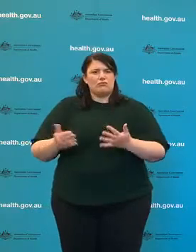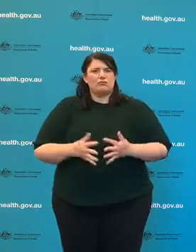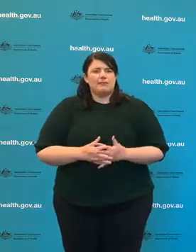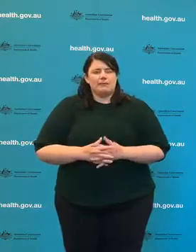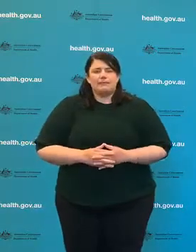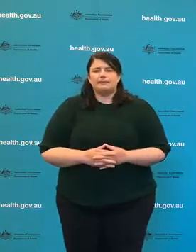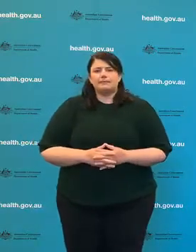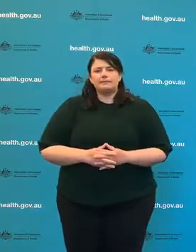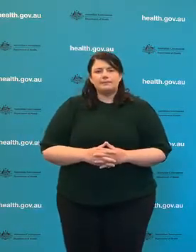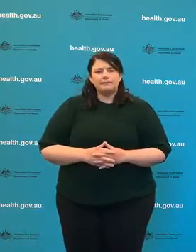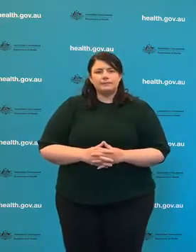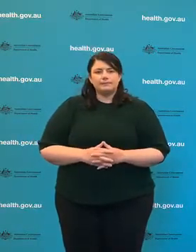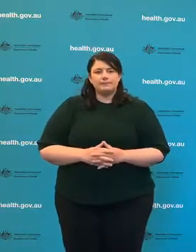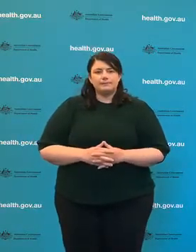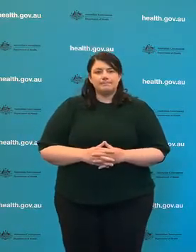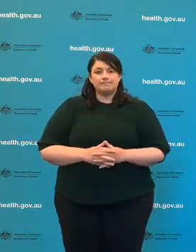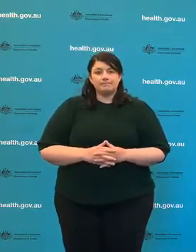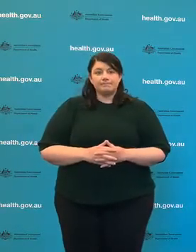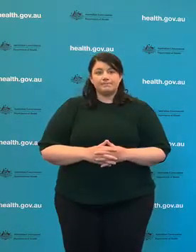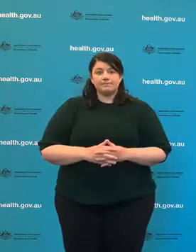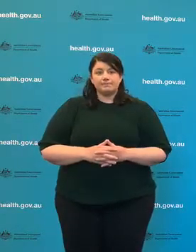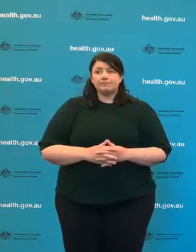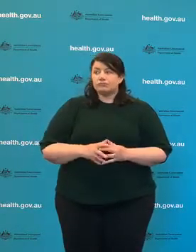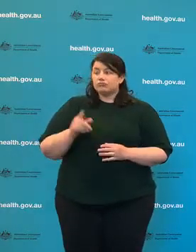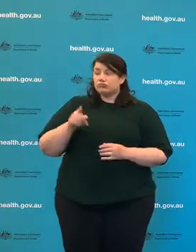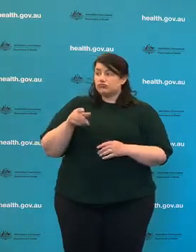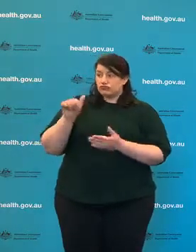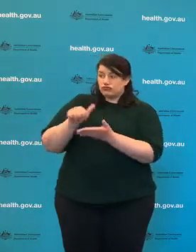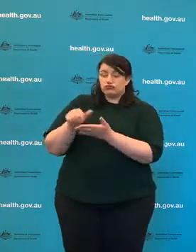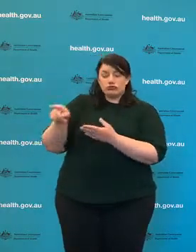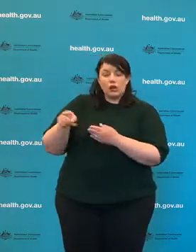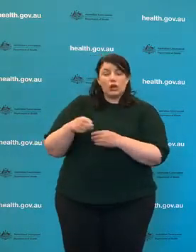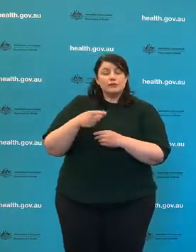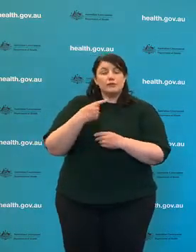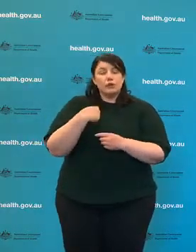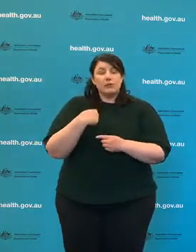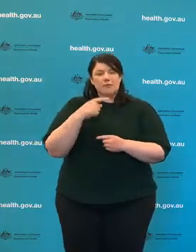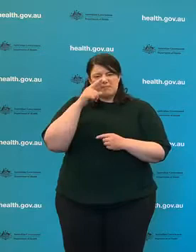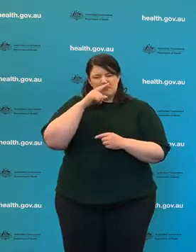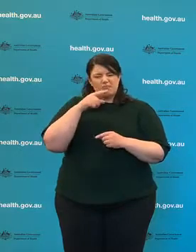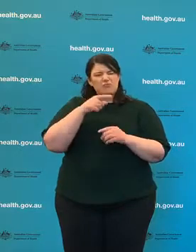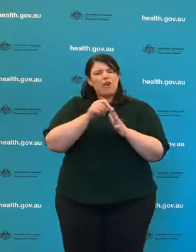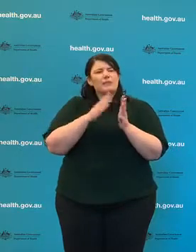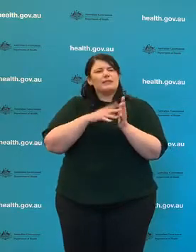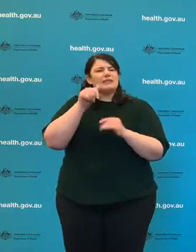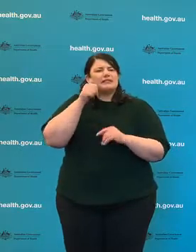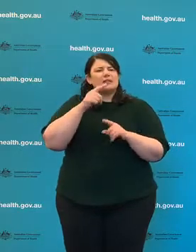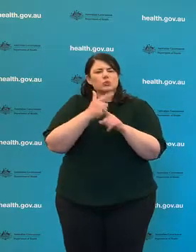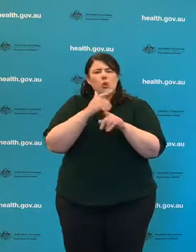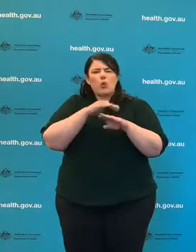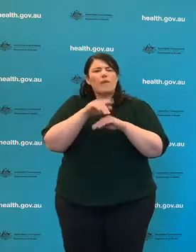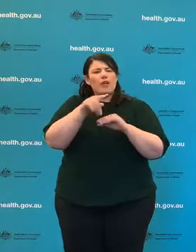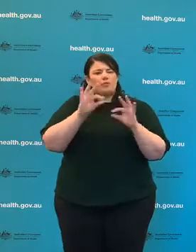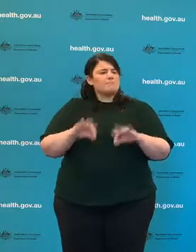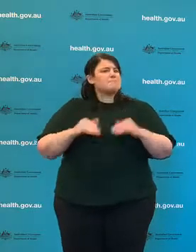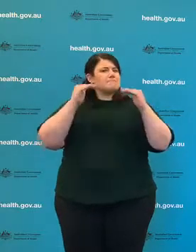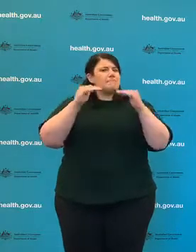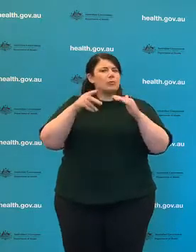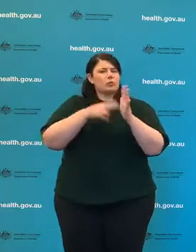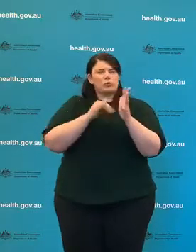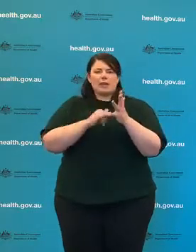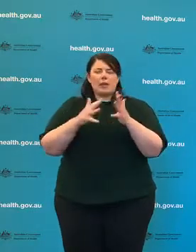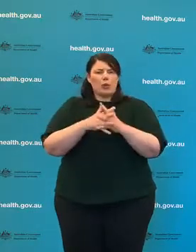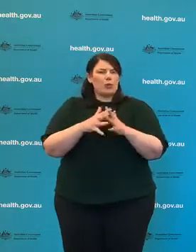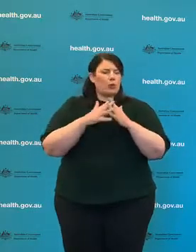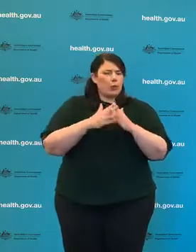Okay, so we have heard the term gold standard and contact tracing used, and I think we should just take a step back